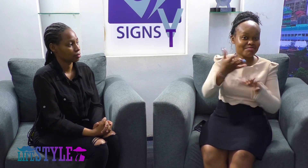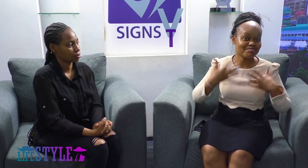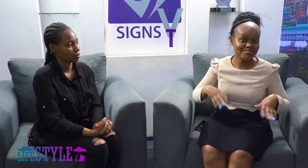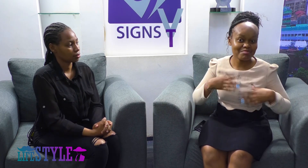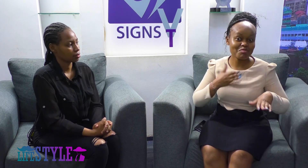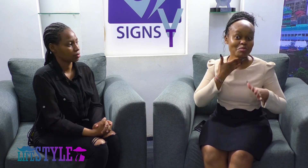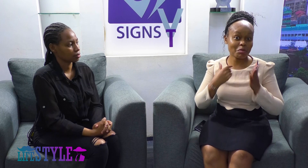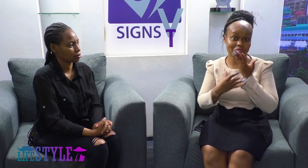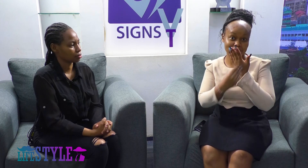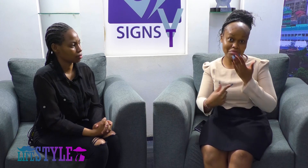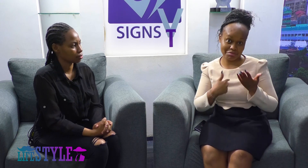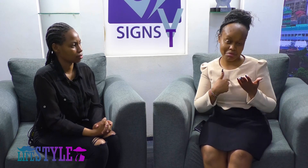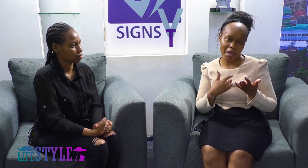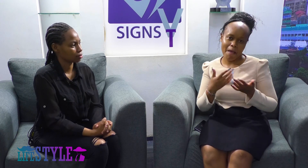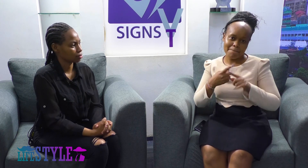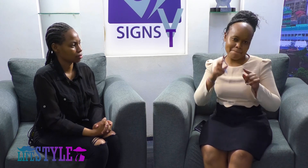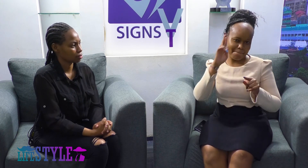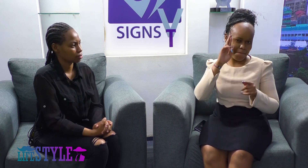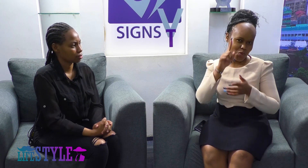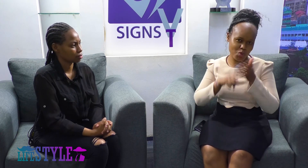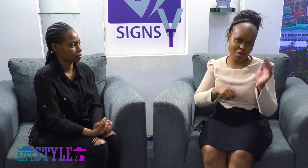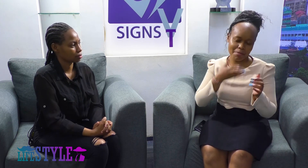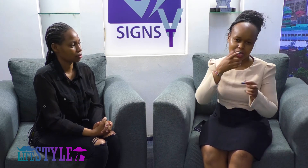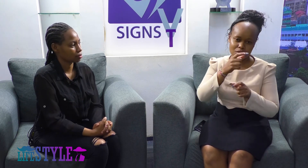to you is